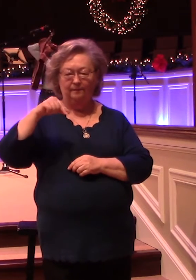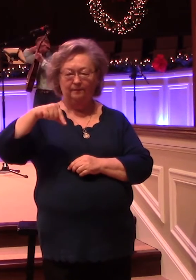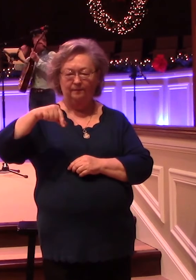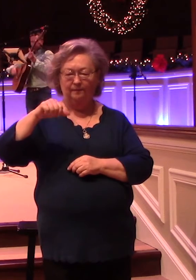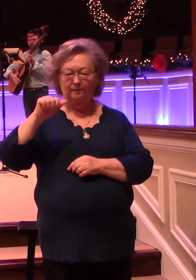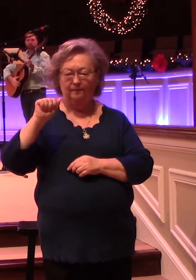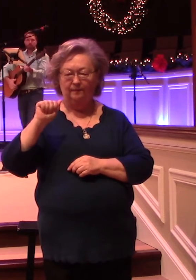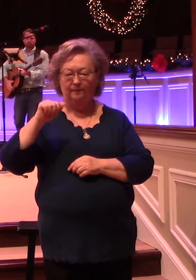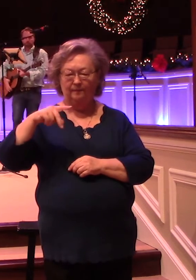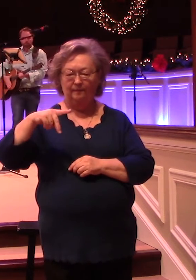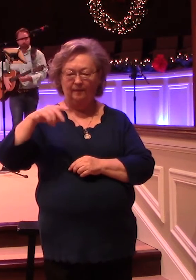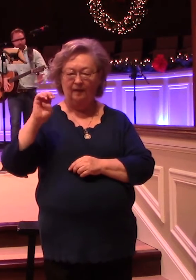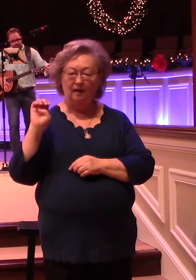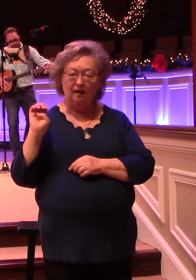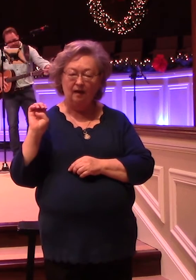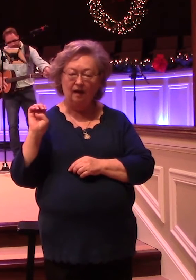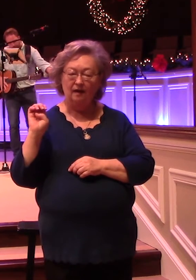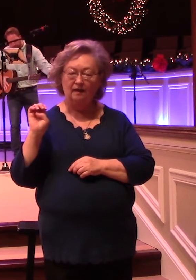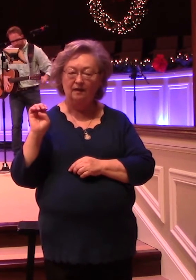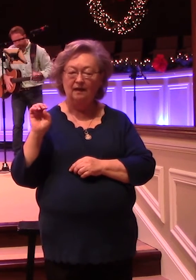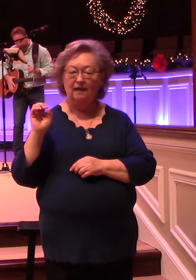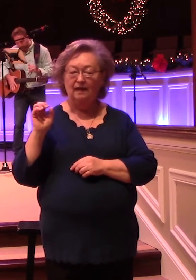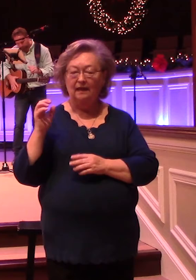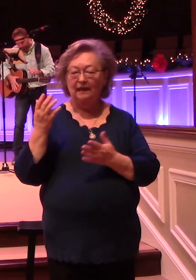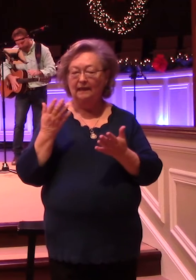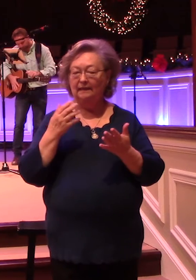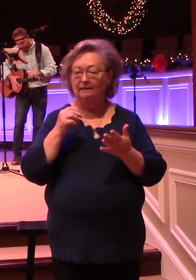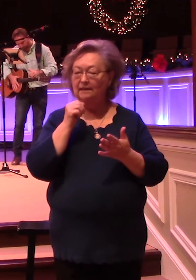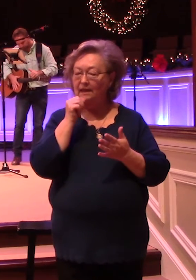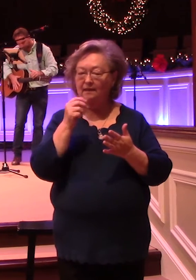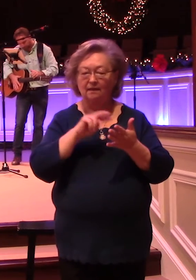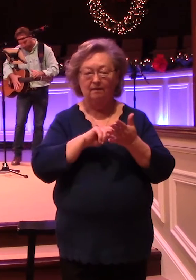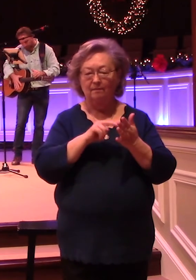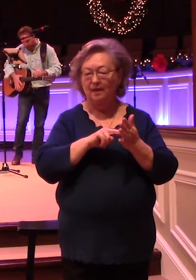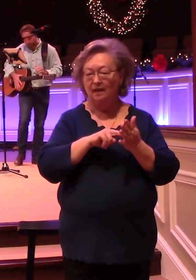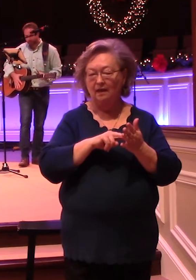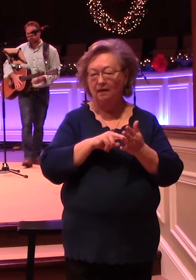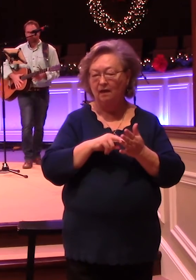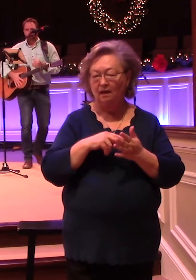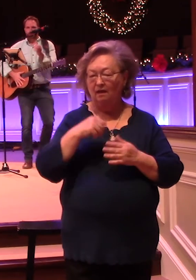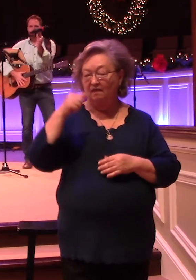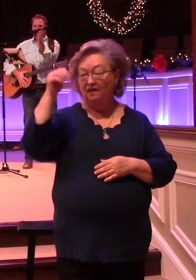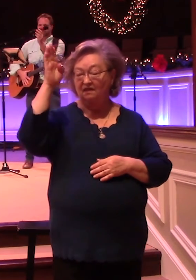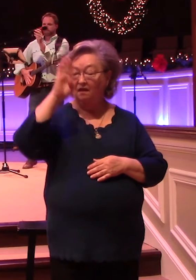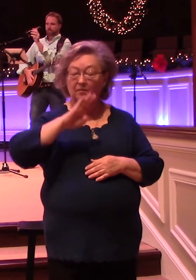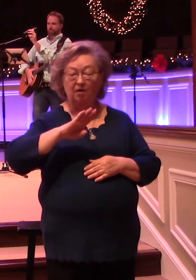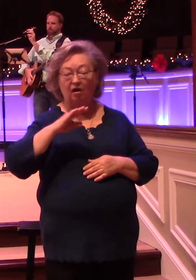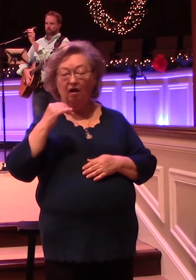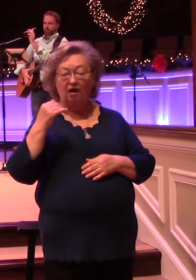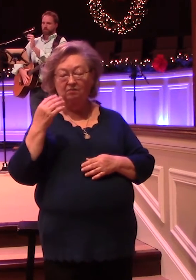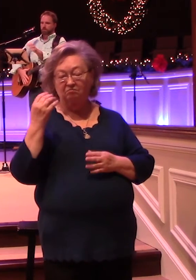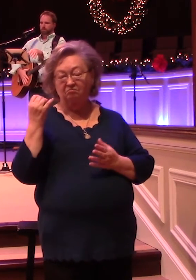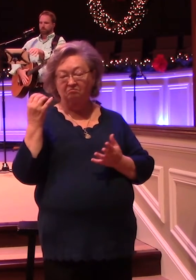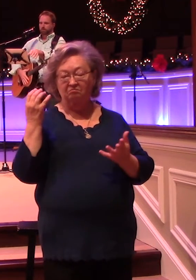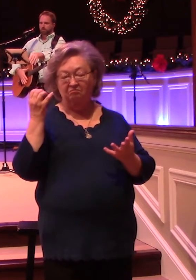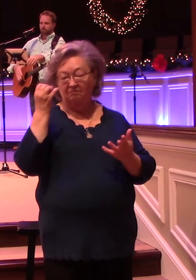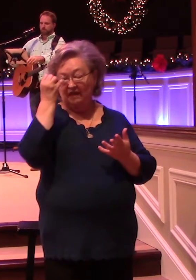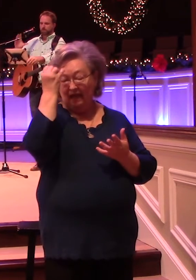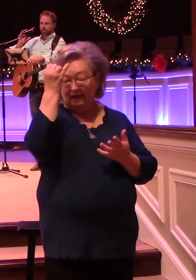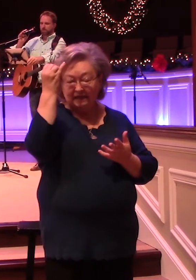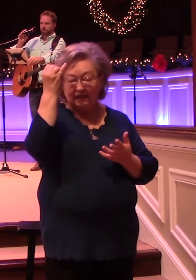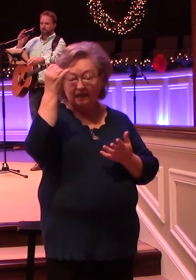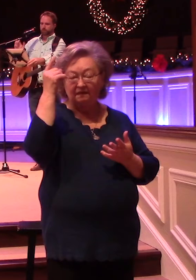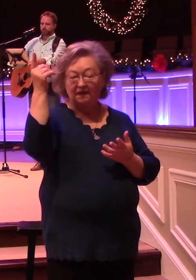this disinterested force in the universe. But it's deeply personal, one-on-one and